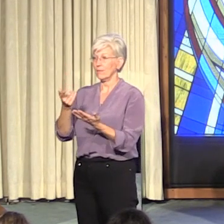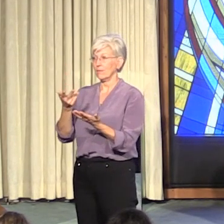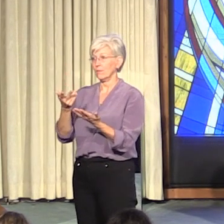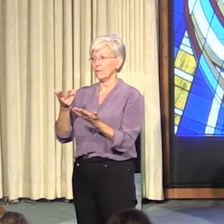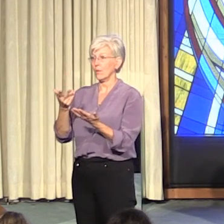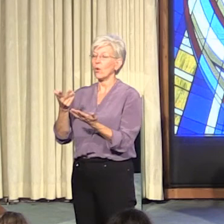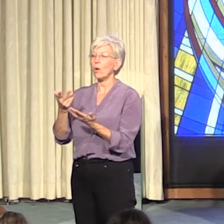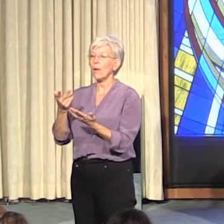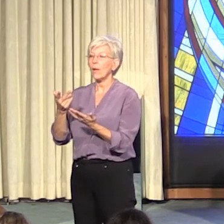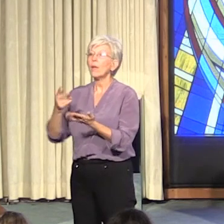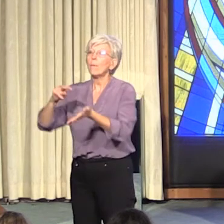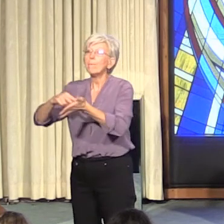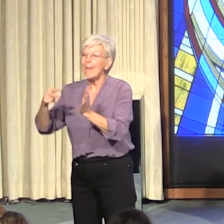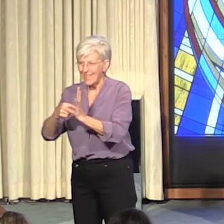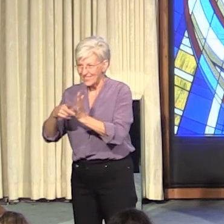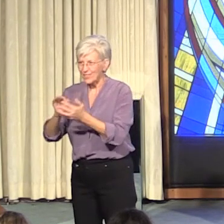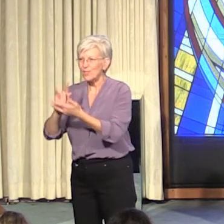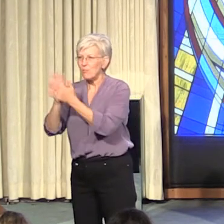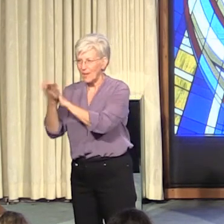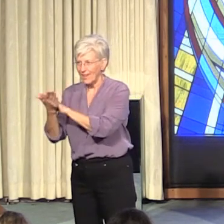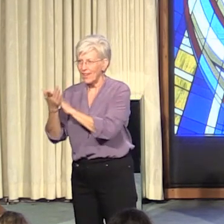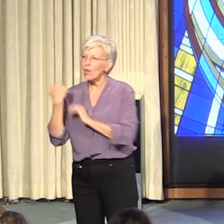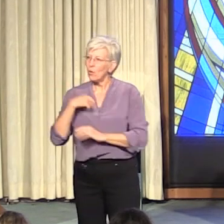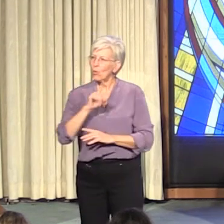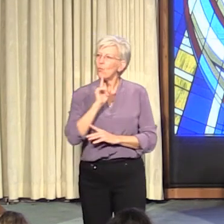We're safe. We are loved.